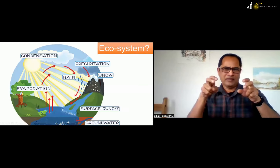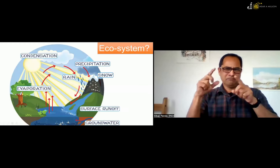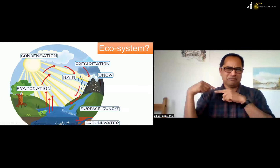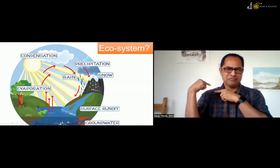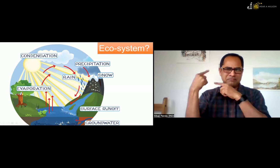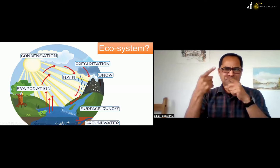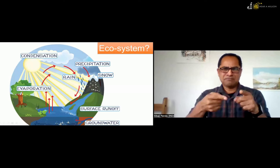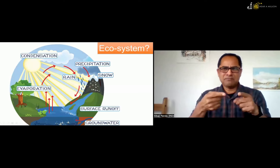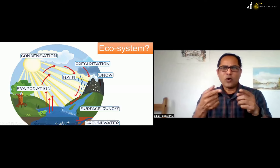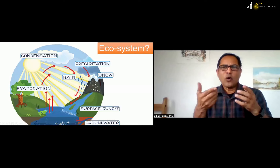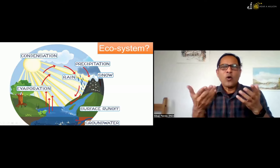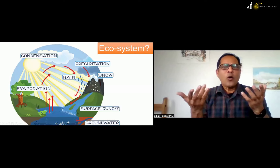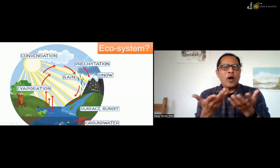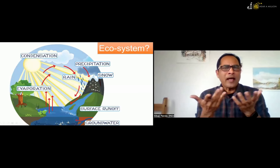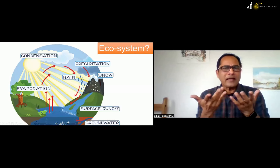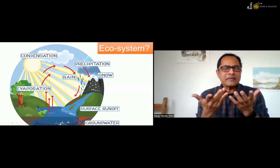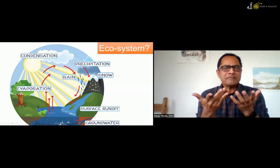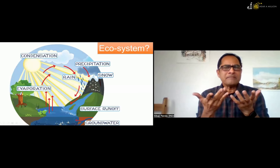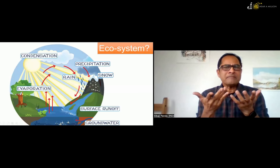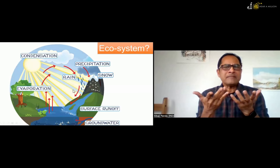I really love this topic.